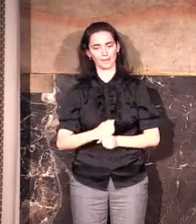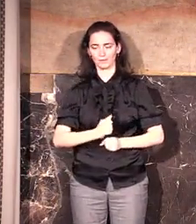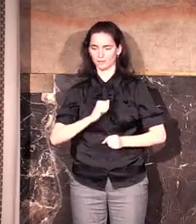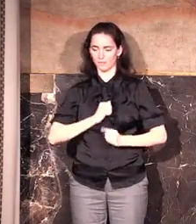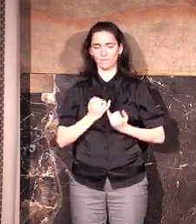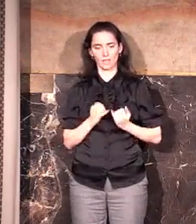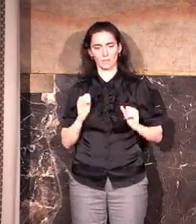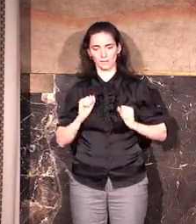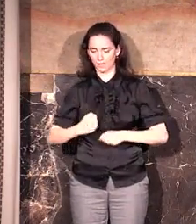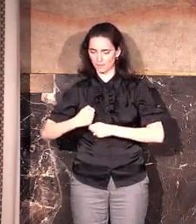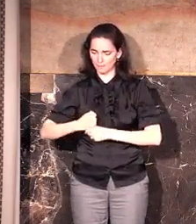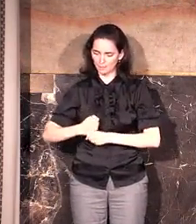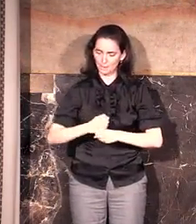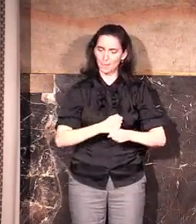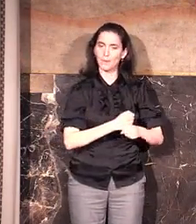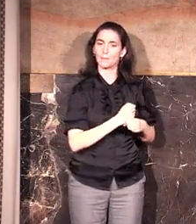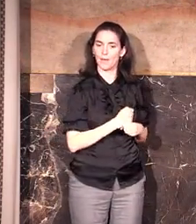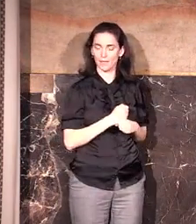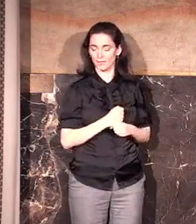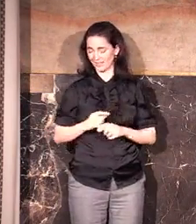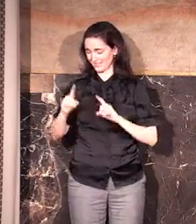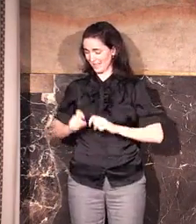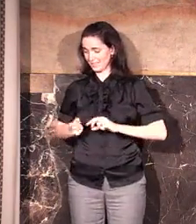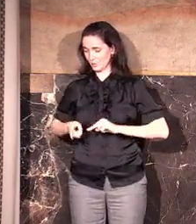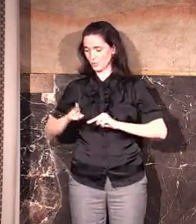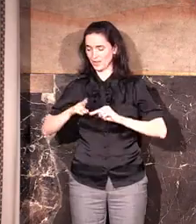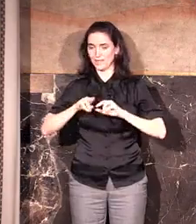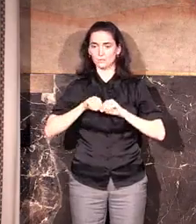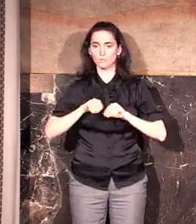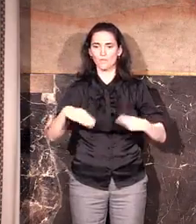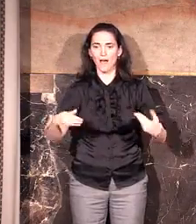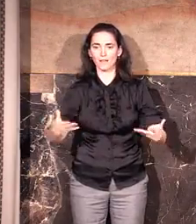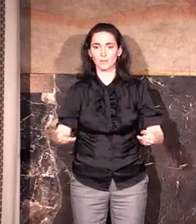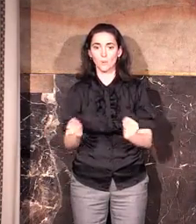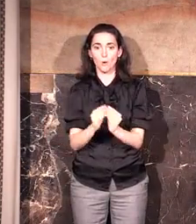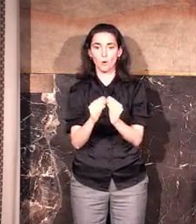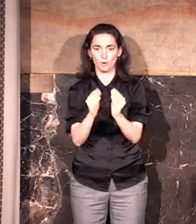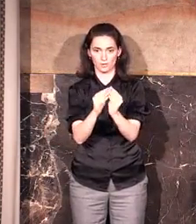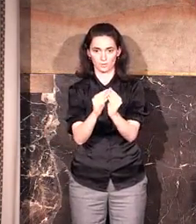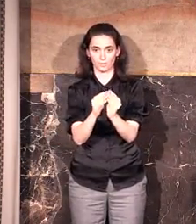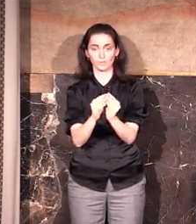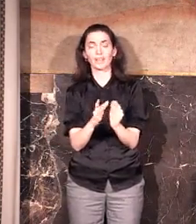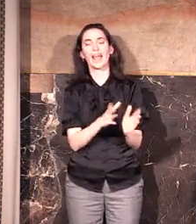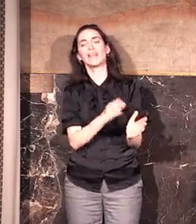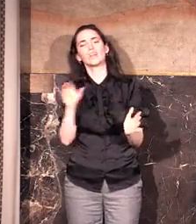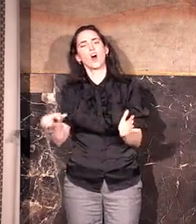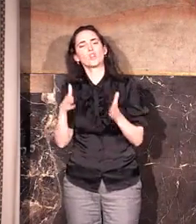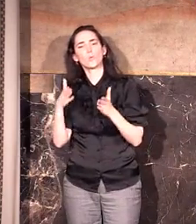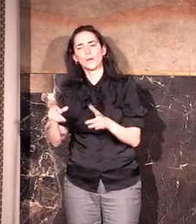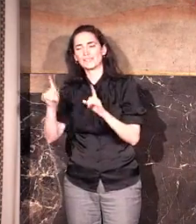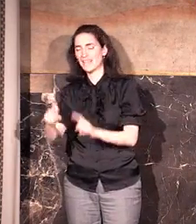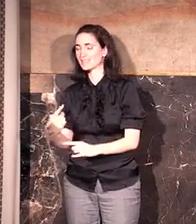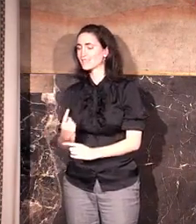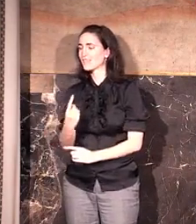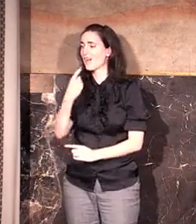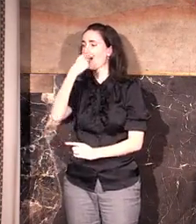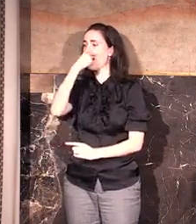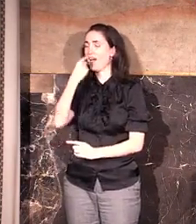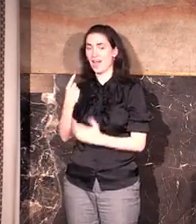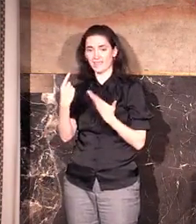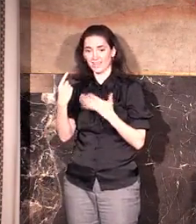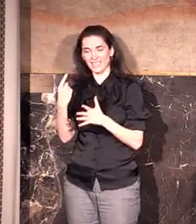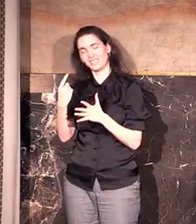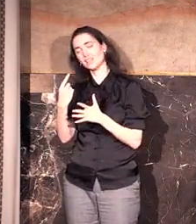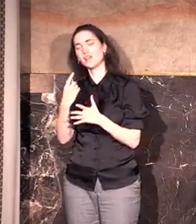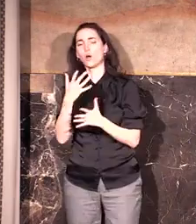as well as to surge more testing if needed. And we're also looking at non-swab-based forms of testing. You might have heard of